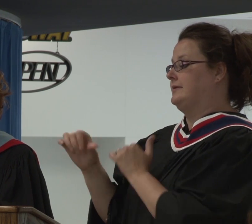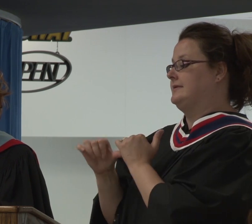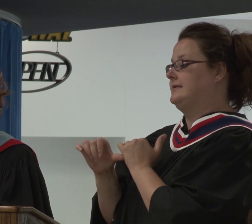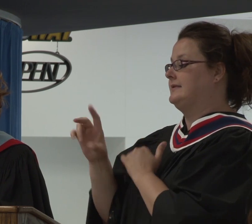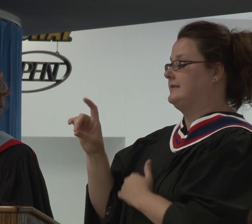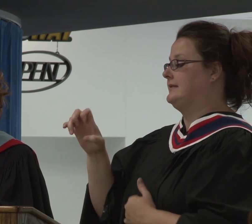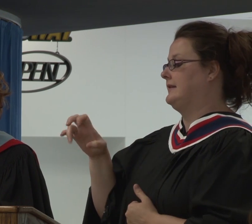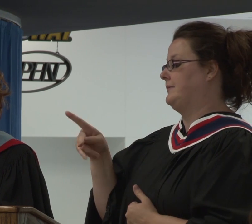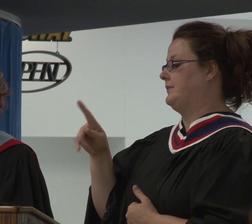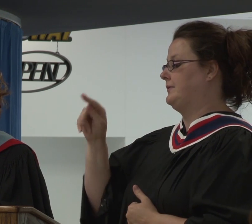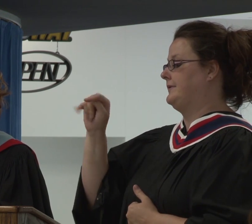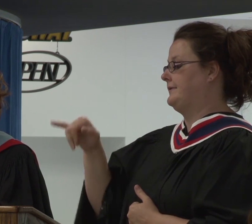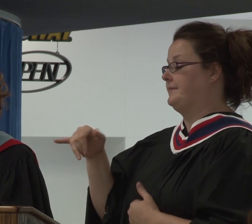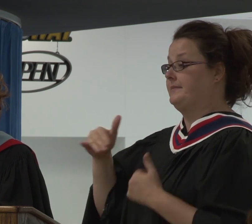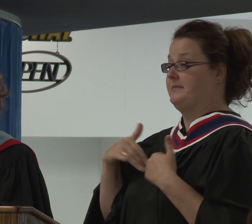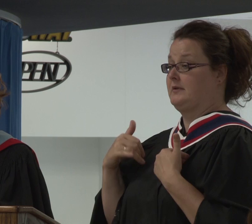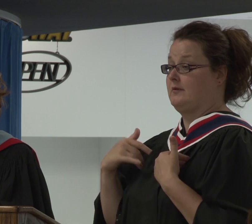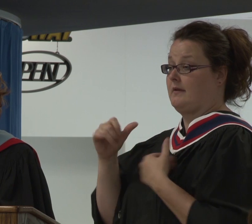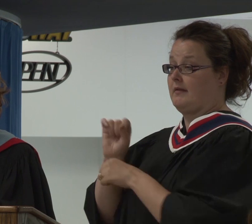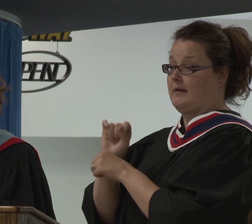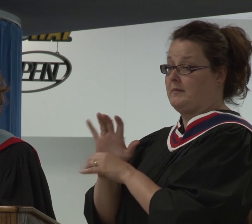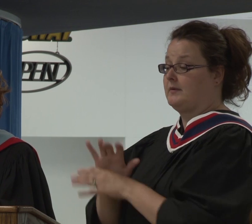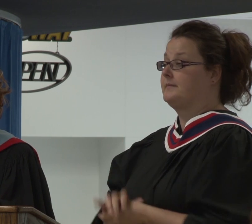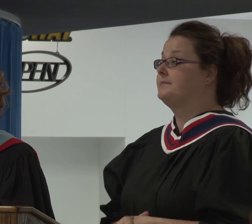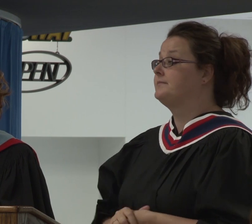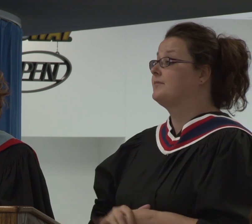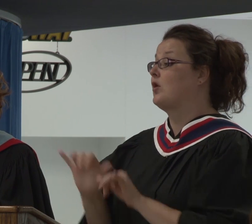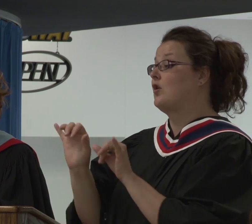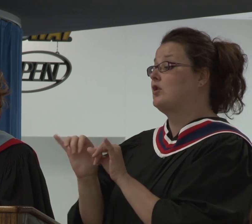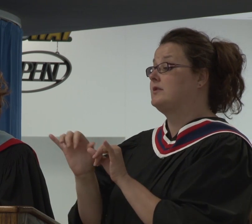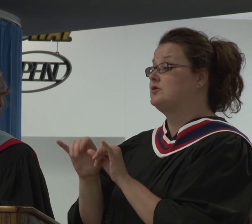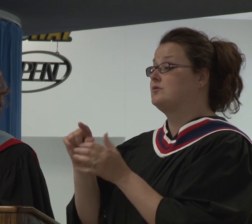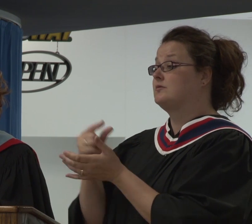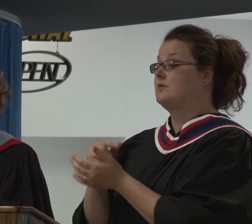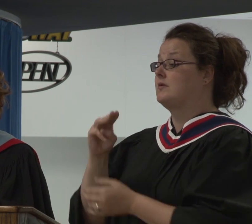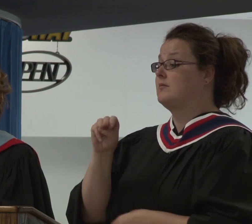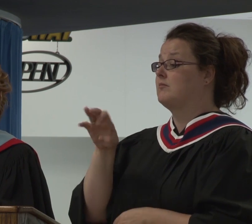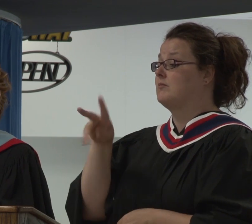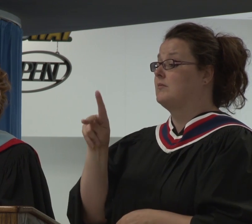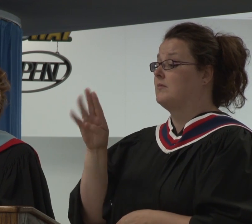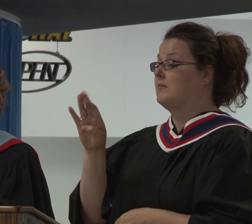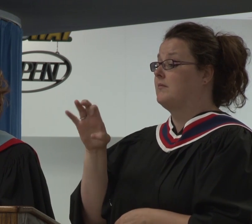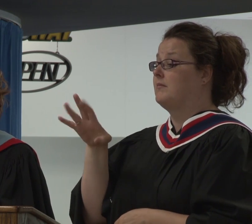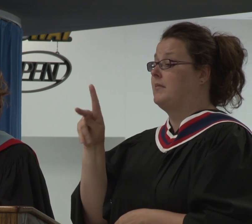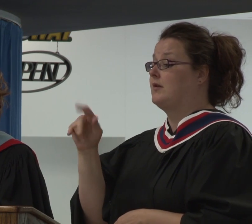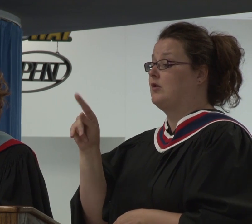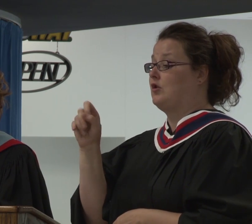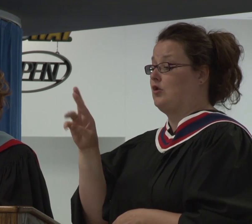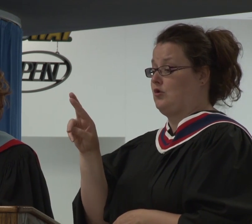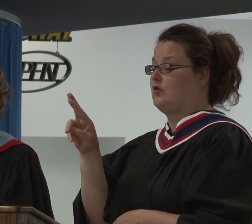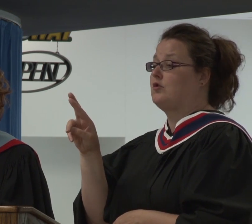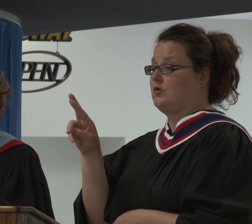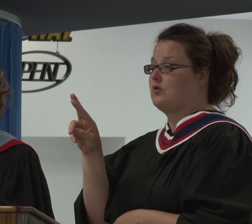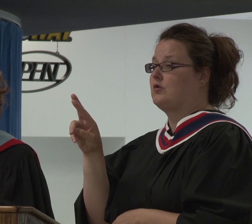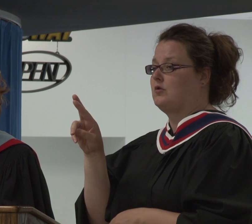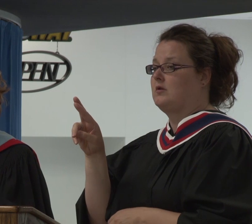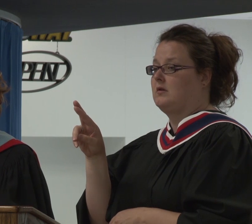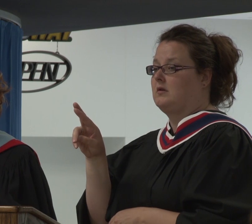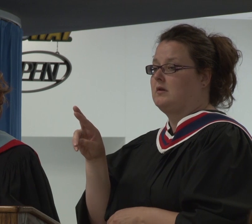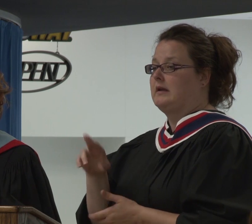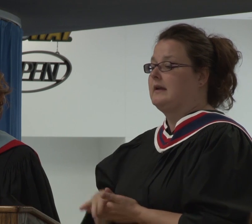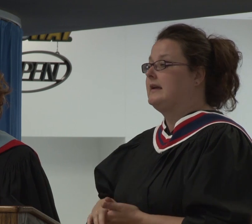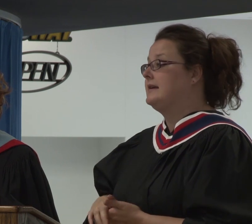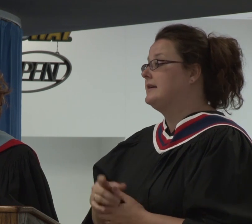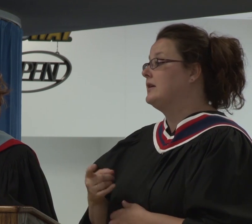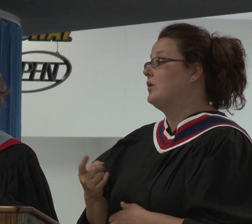Assistant Deputy Minister of Labour. Architecture graduate Mark Beckler, who continued his studies and has been chosen one of 6